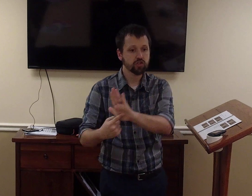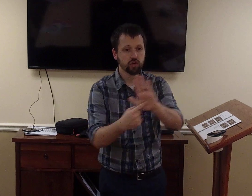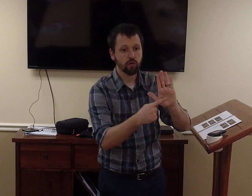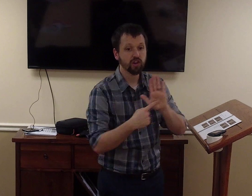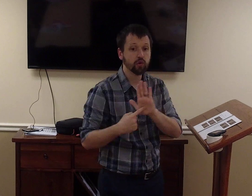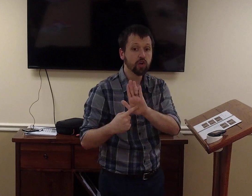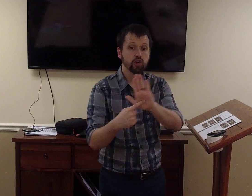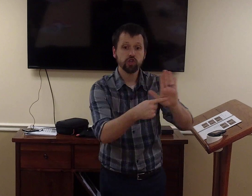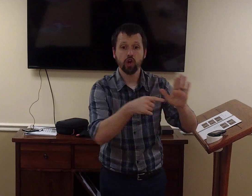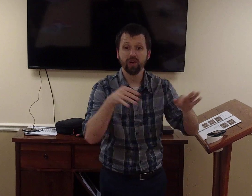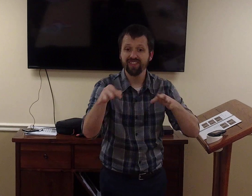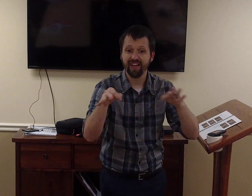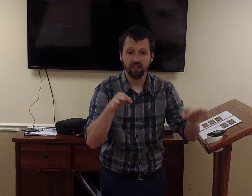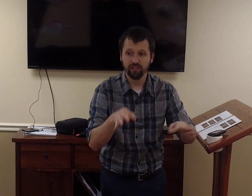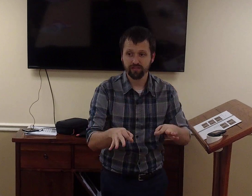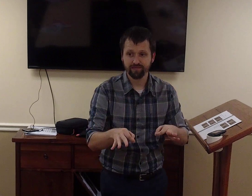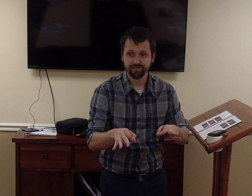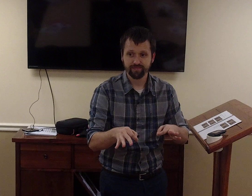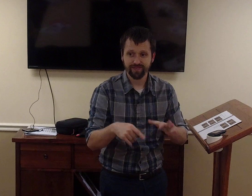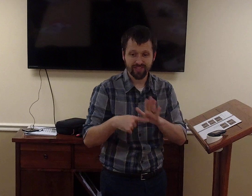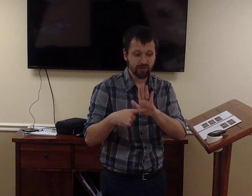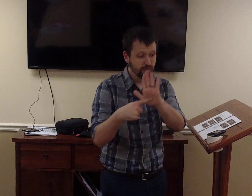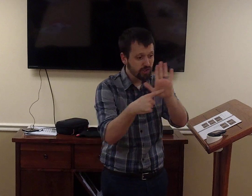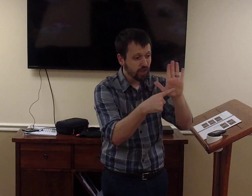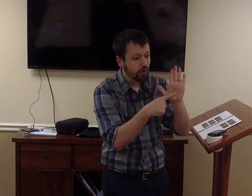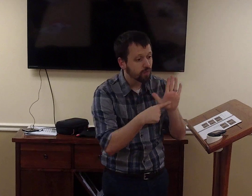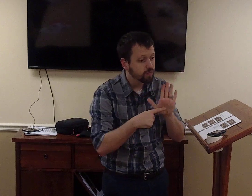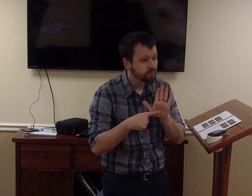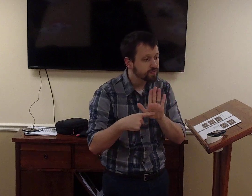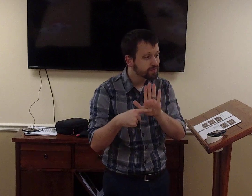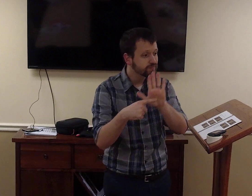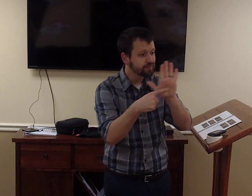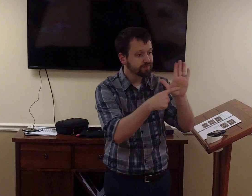Show. We can do show and tell. So show.